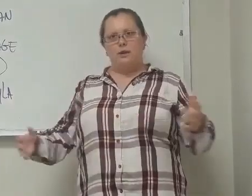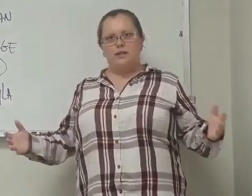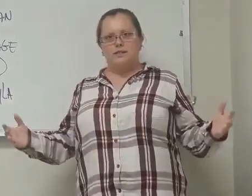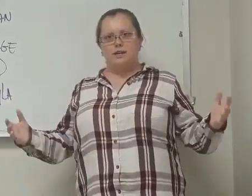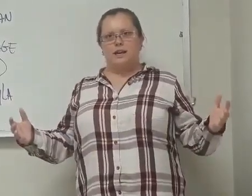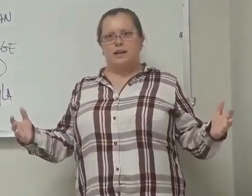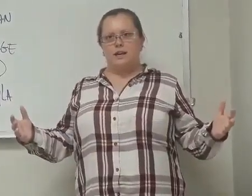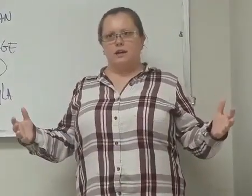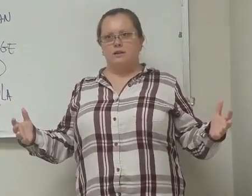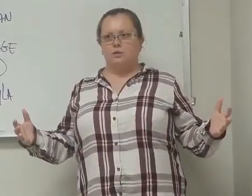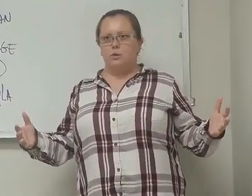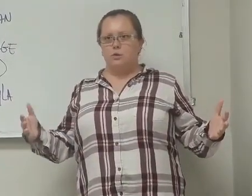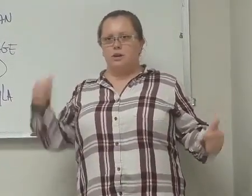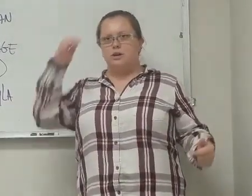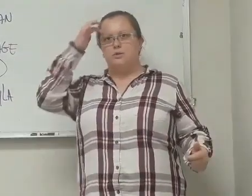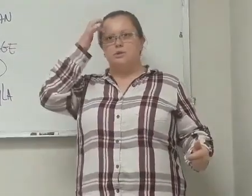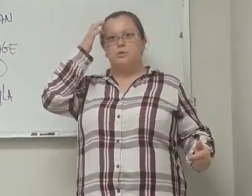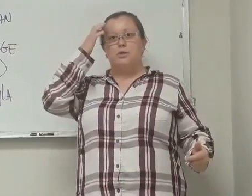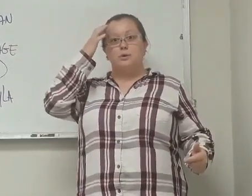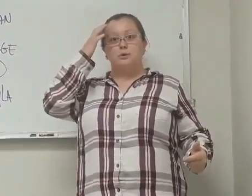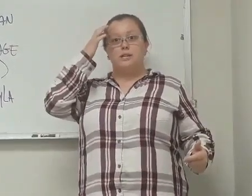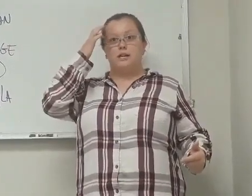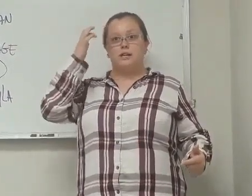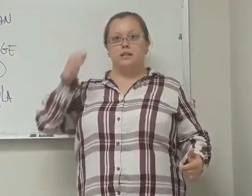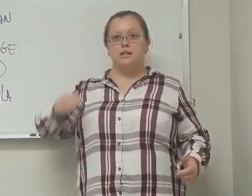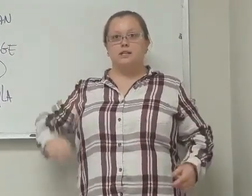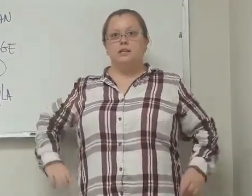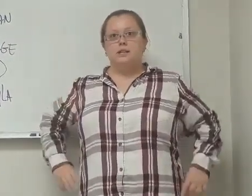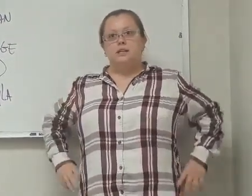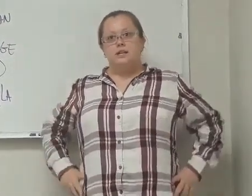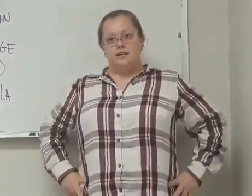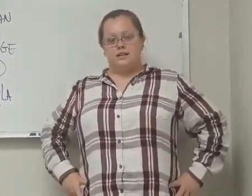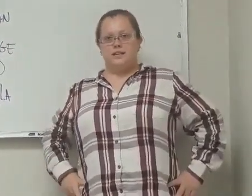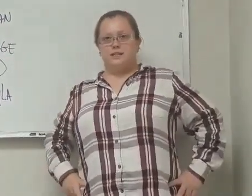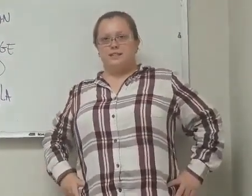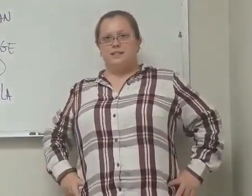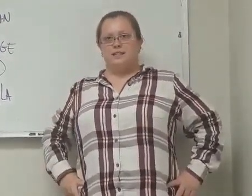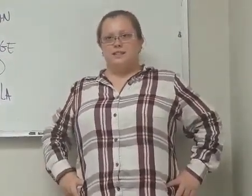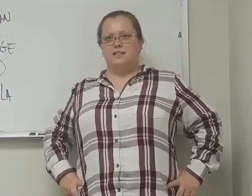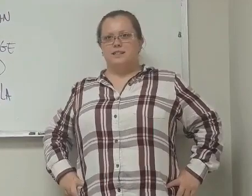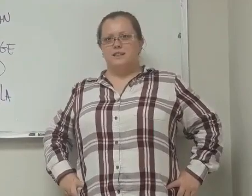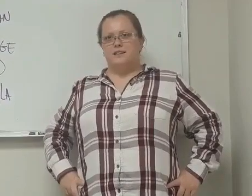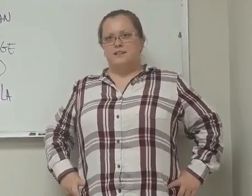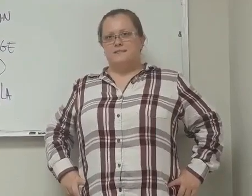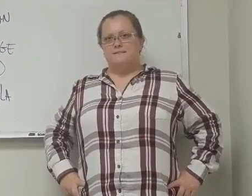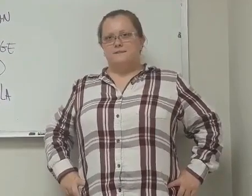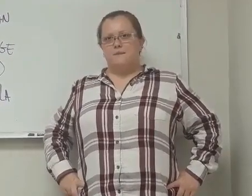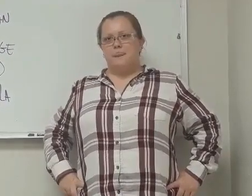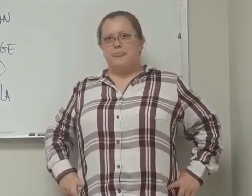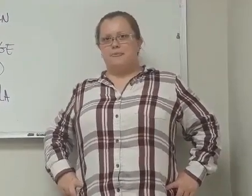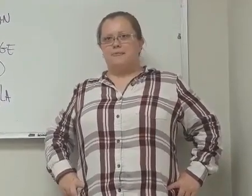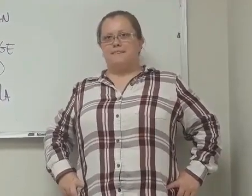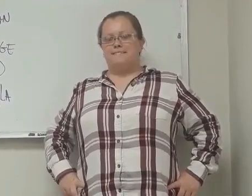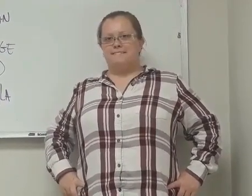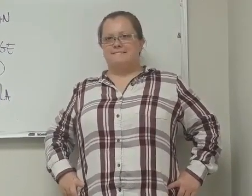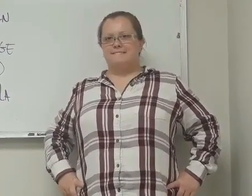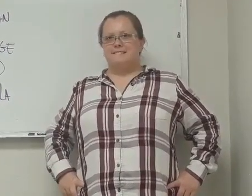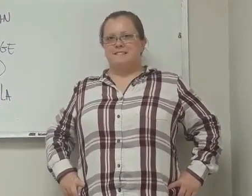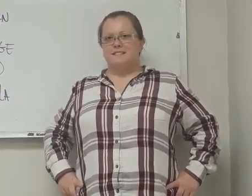alphabet and numbers 1 through 10. Miss Marcayla, I have Yes. a question. So, why does the